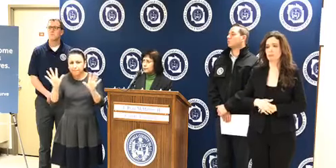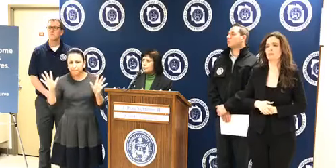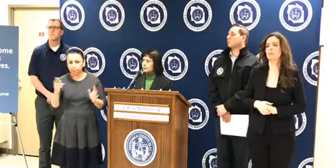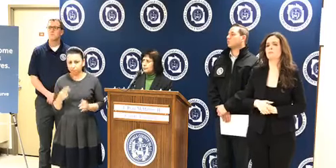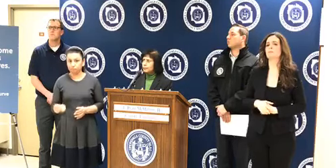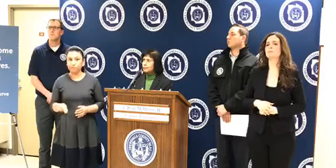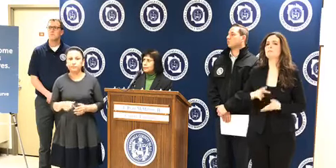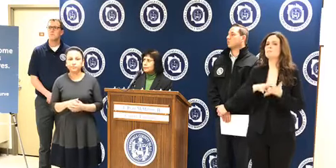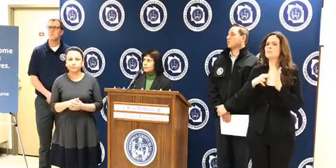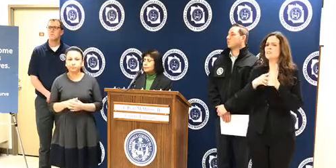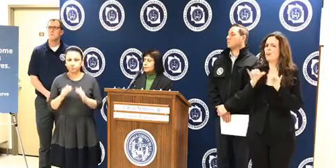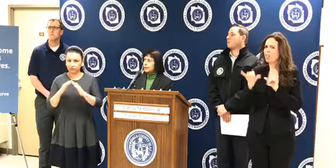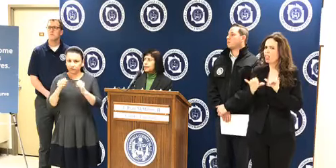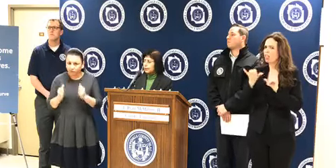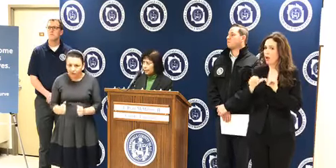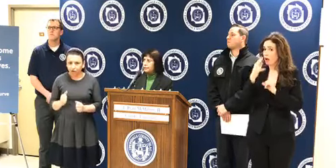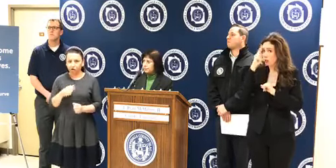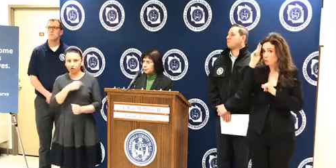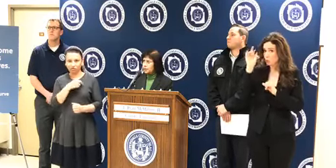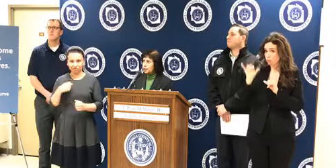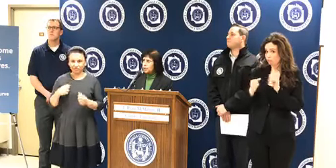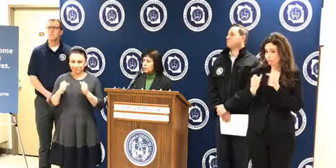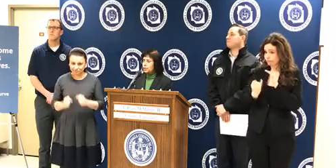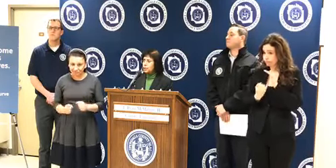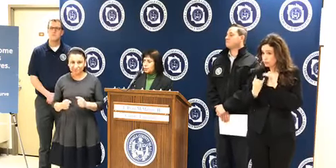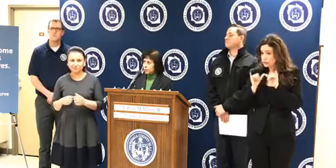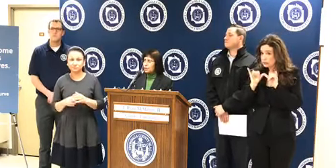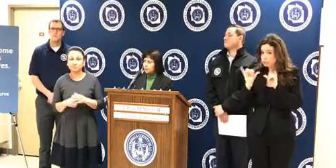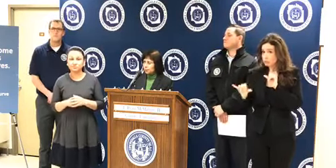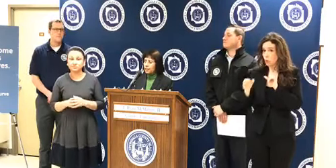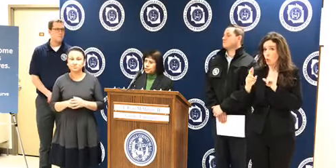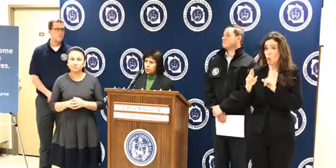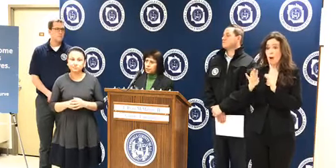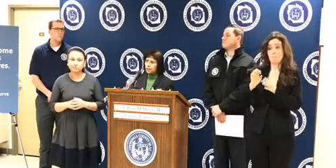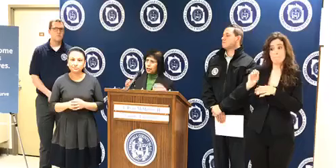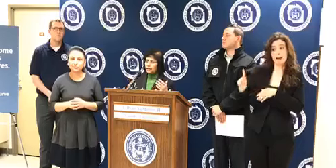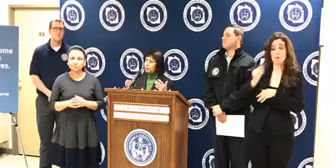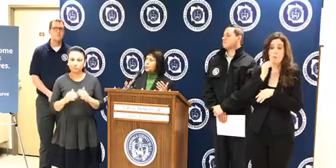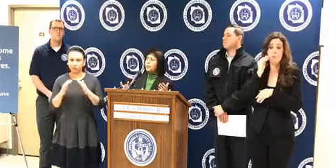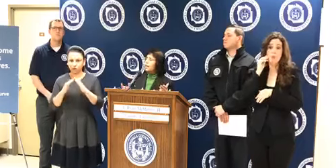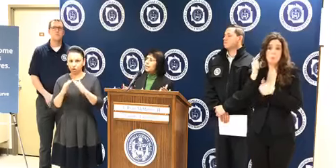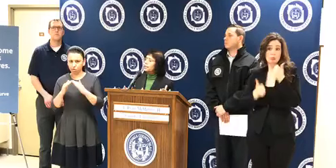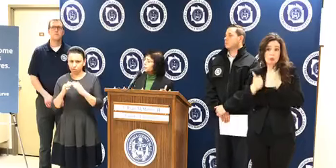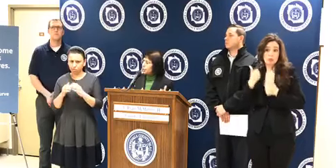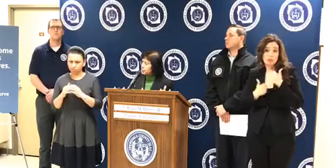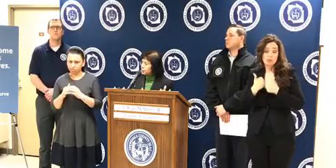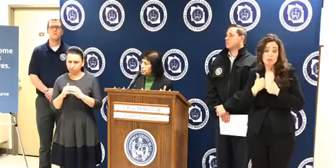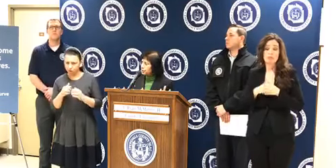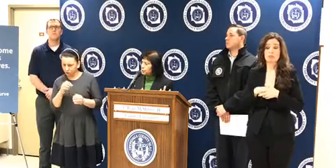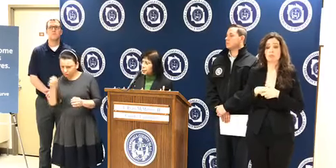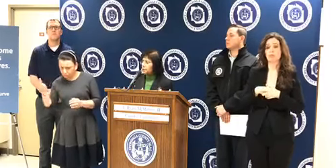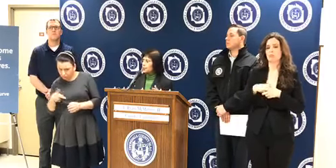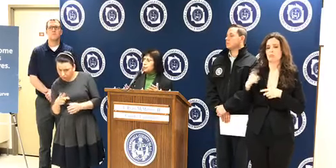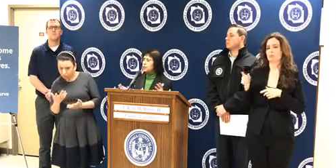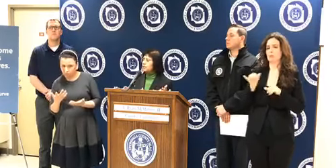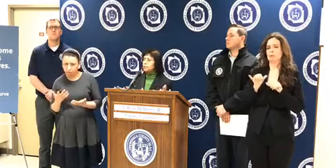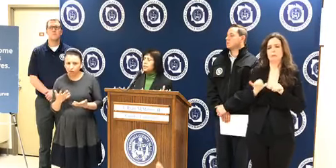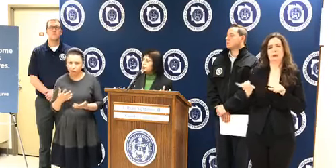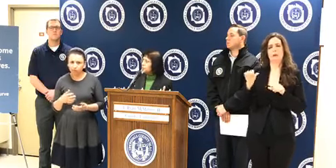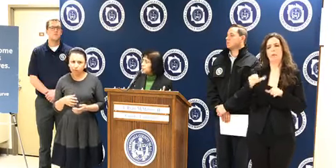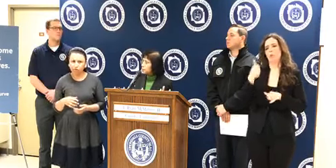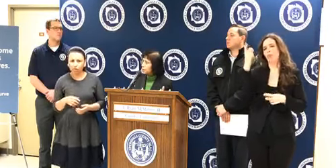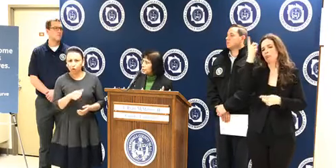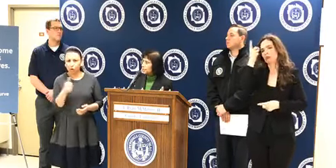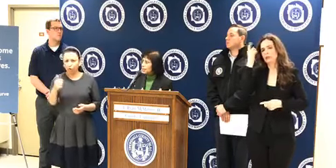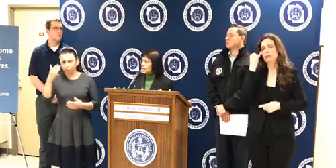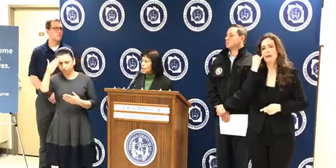and continue the isolation, the Yes. quarantine at home before that negative test? Right. comes? So it will be like in any other scenario, right? If somebody is admitted